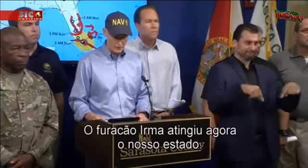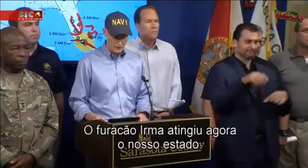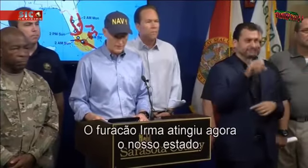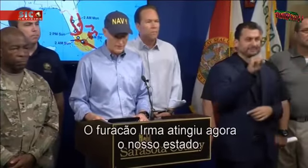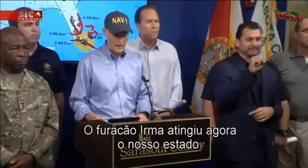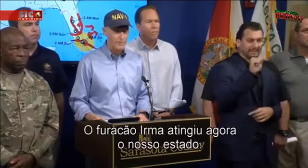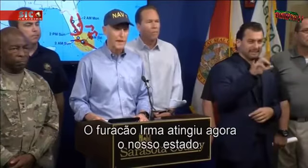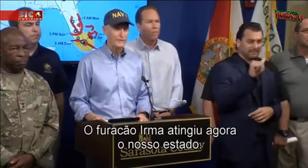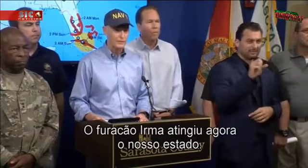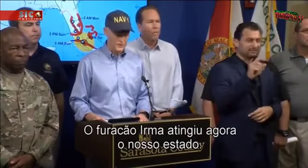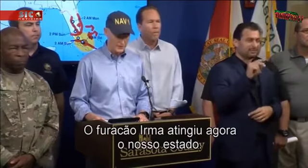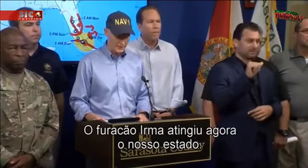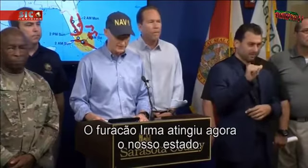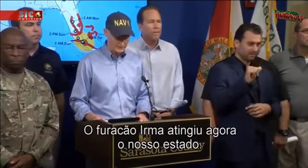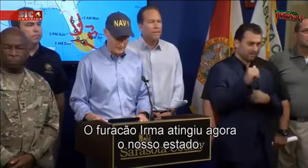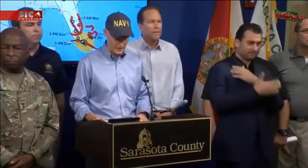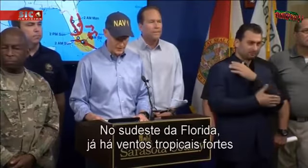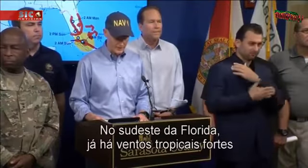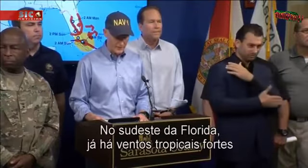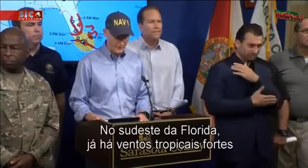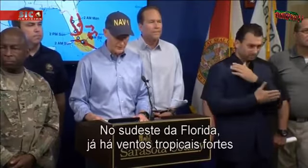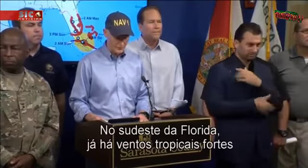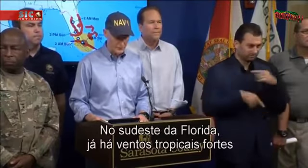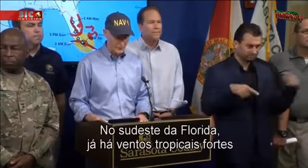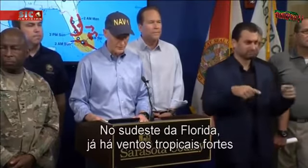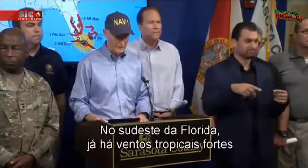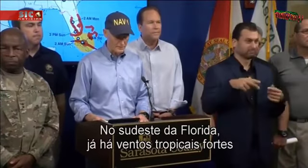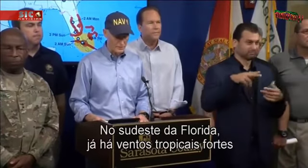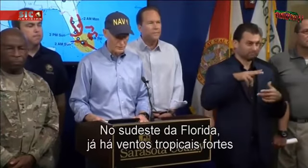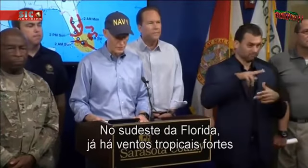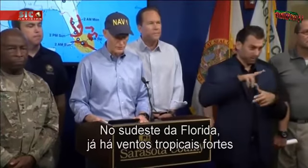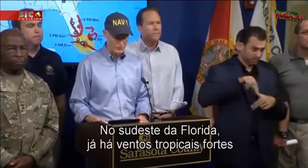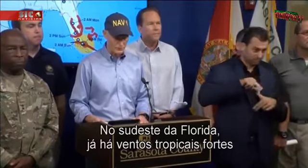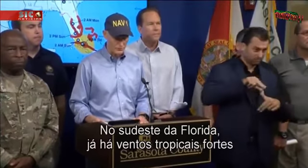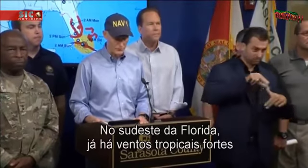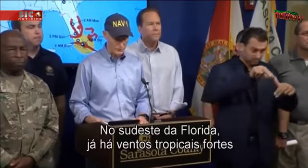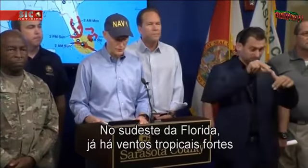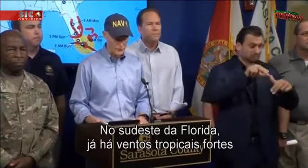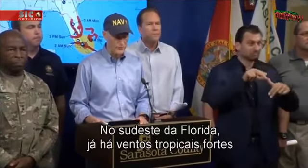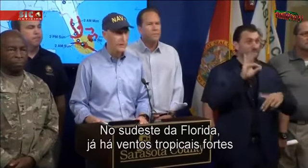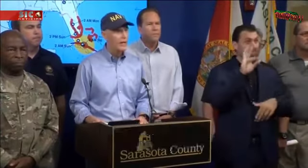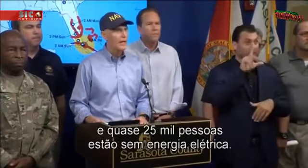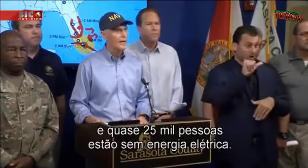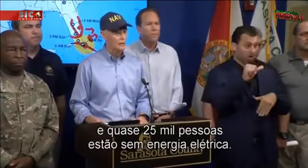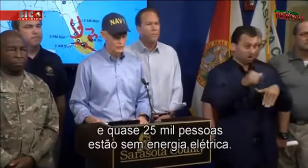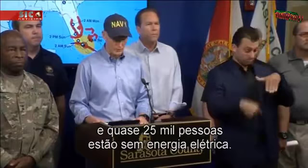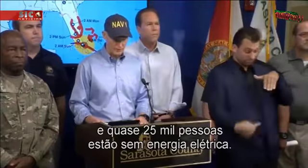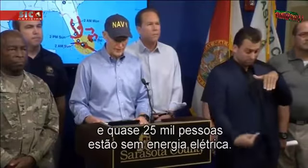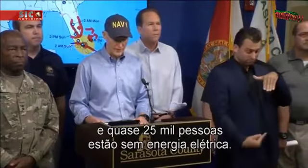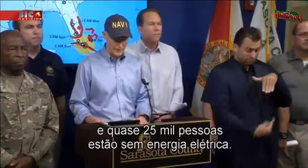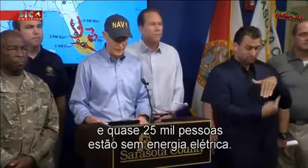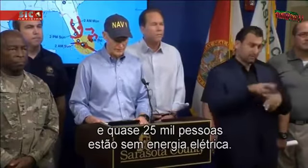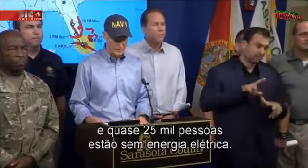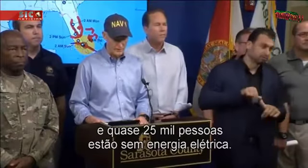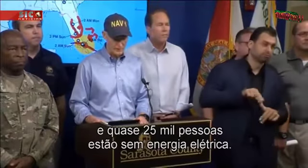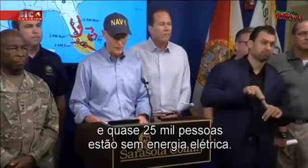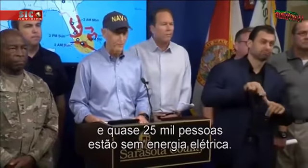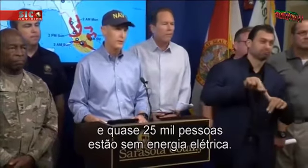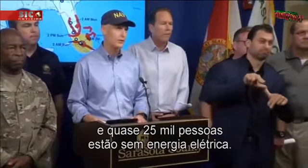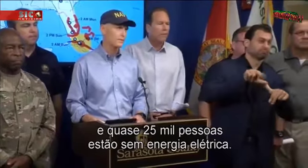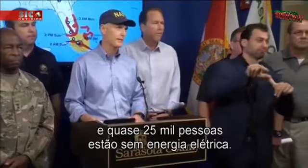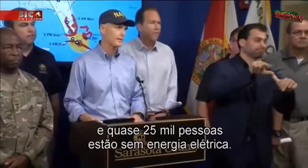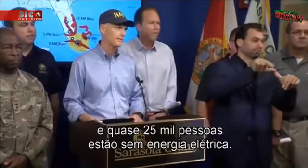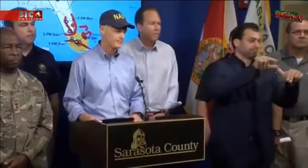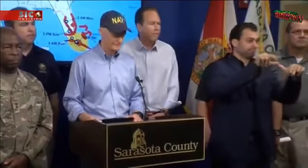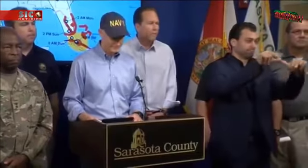Hurricane Irma is now impacting our state. Southeast Florida is already experiencing tropical storm force winds and nearly 25,000 people have